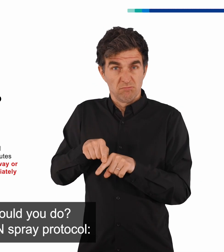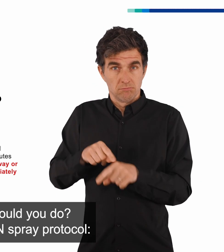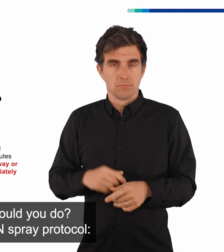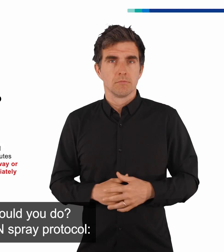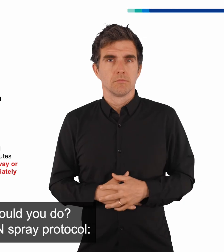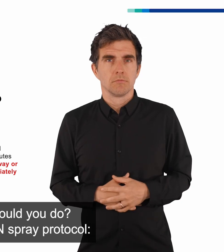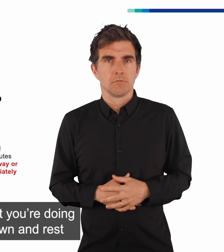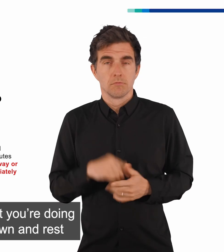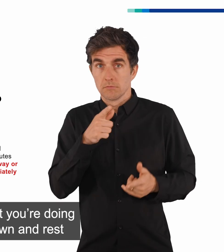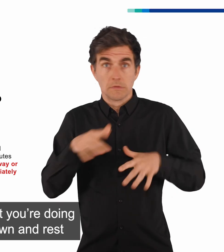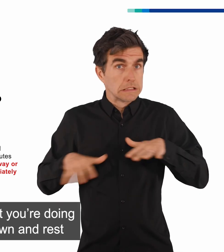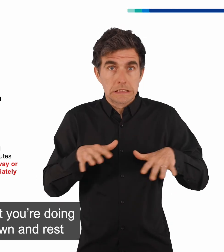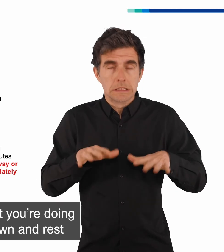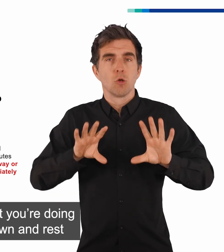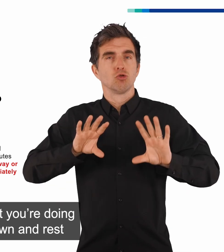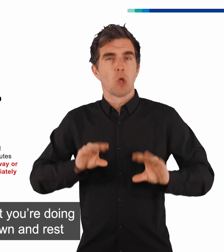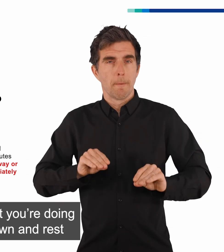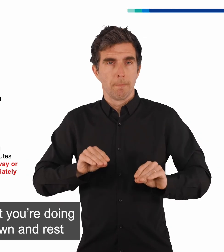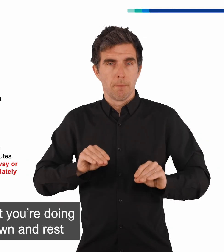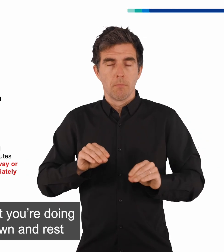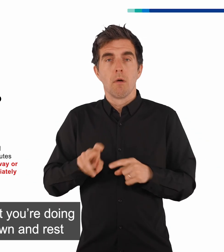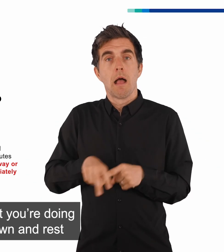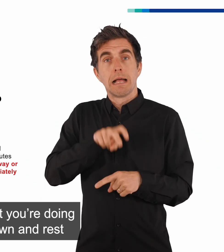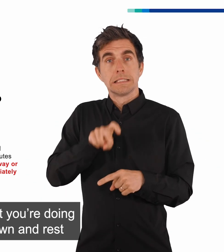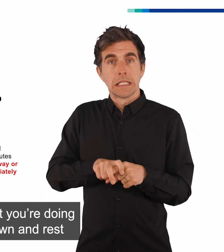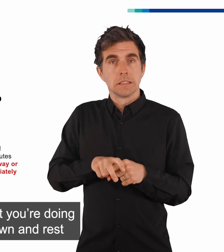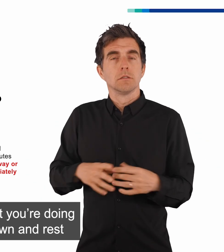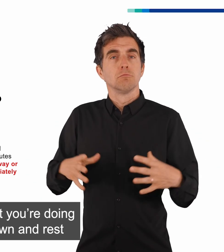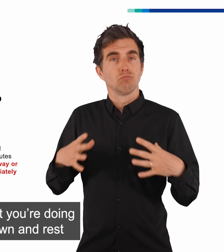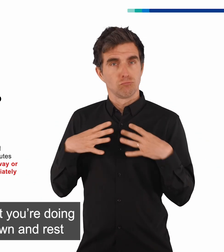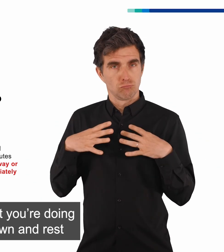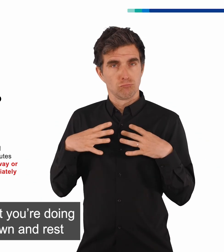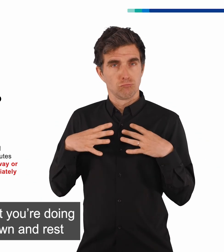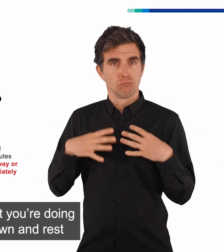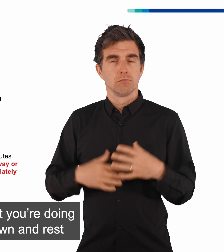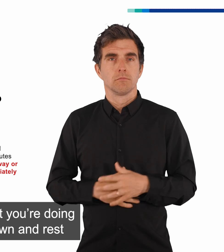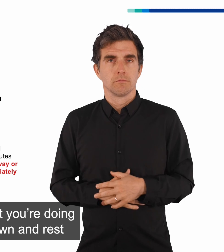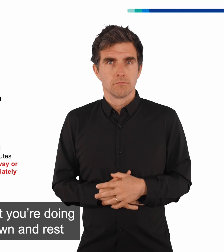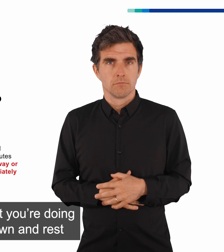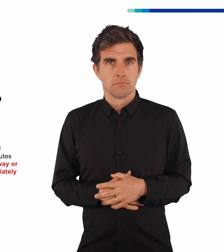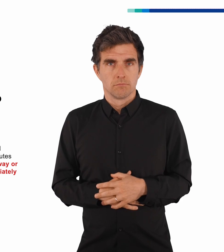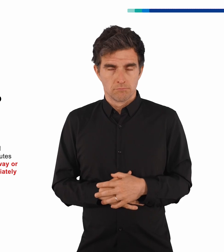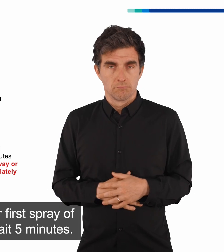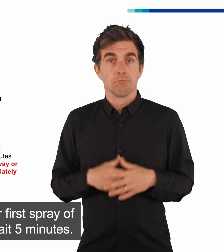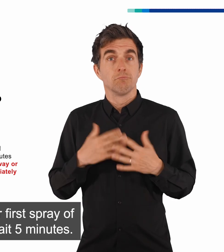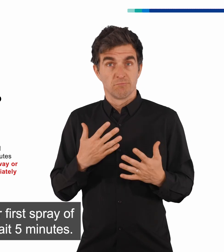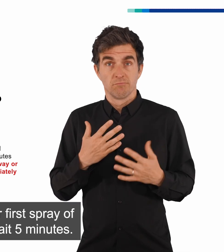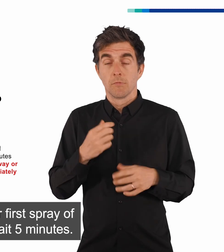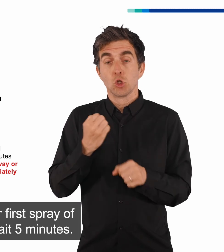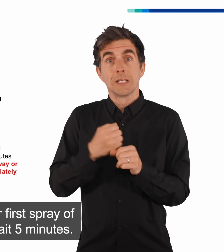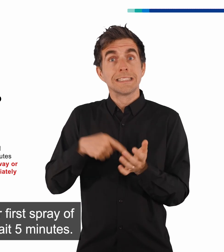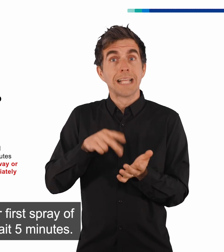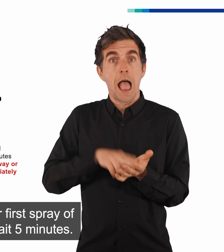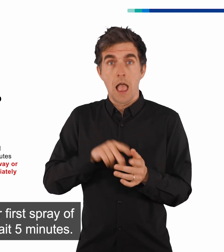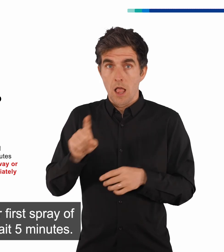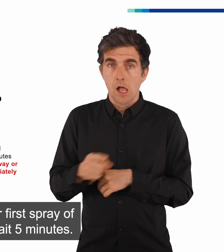3. If it doesn't help, take a second spray and wait a further 5 minutes. 4.